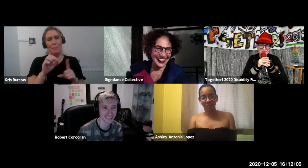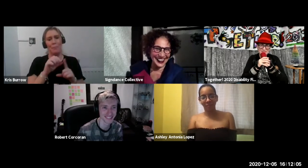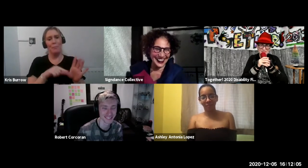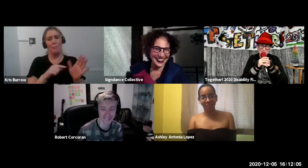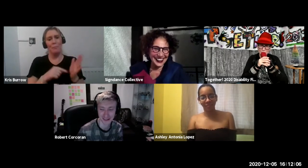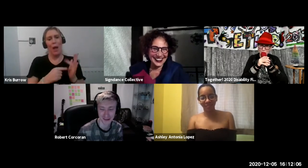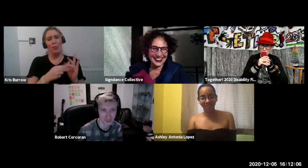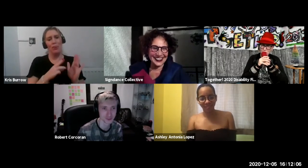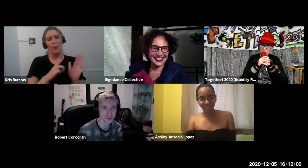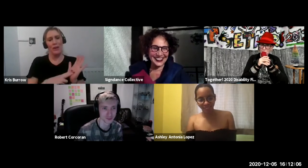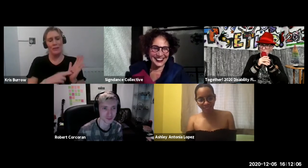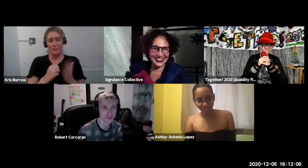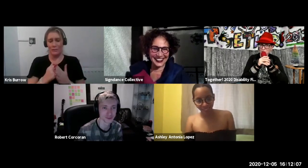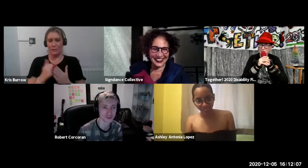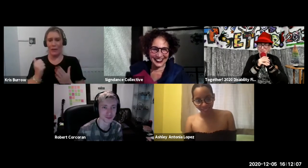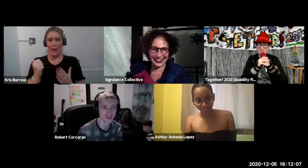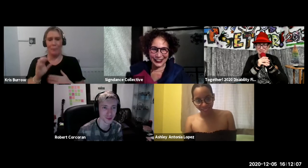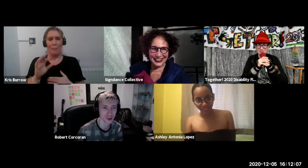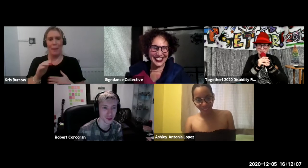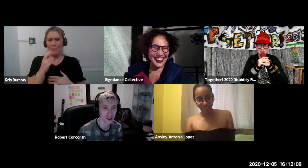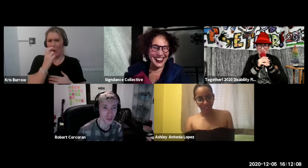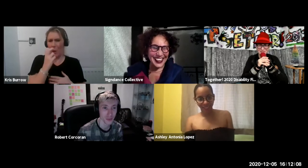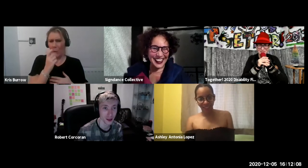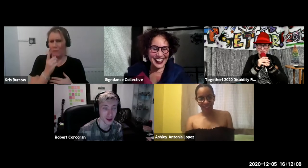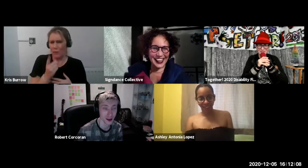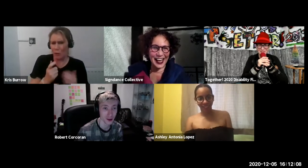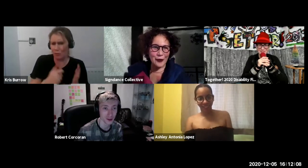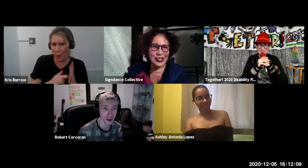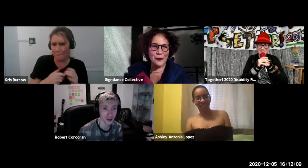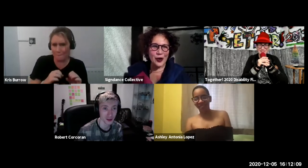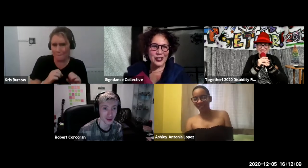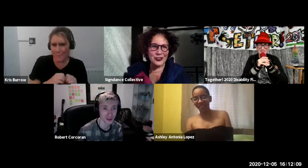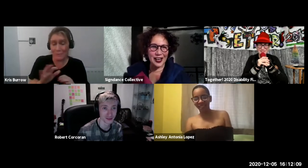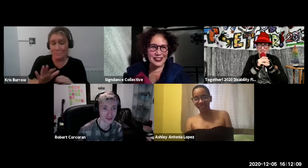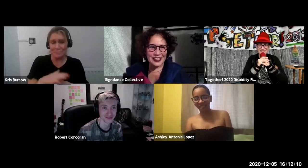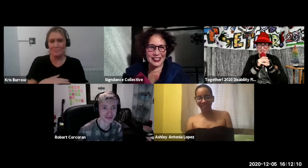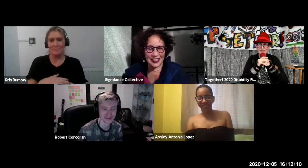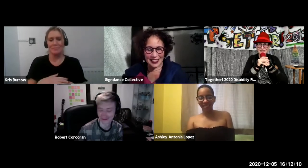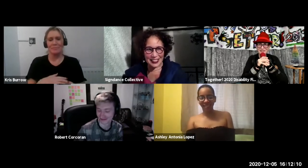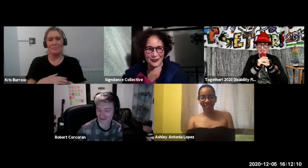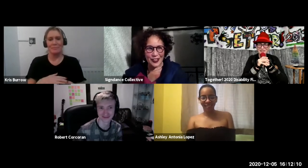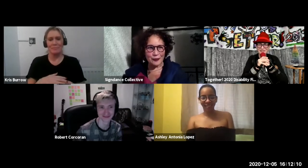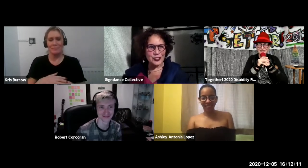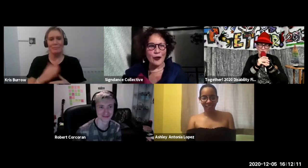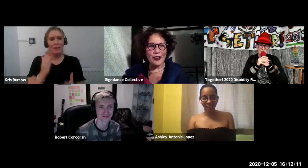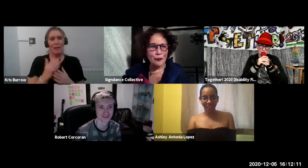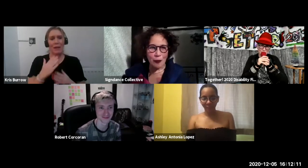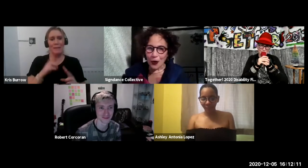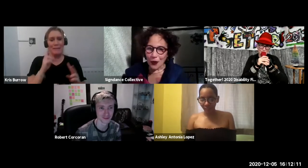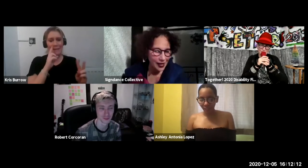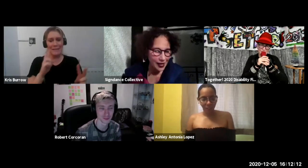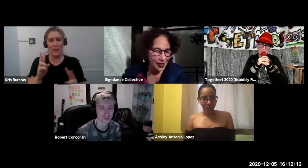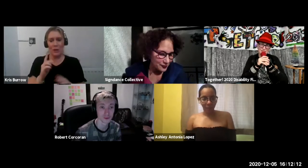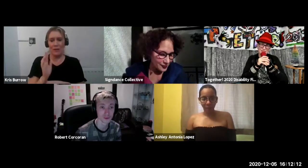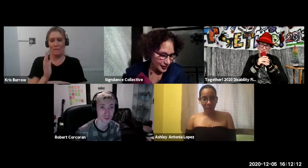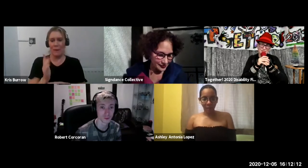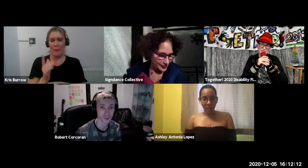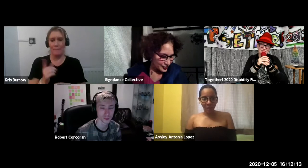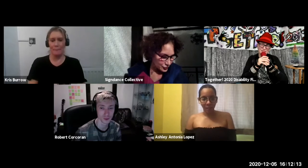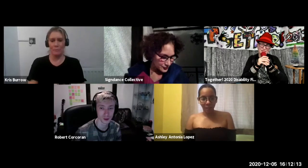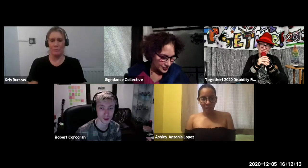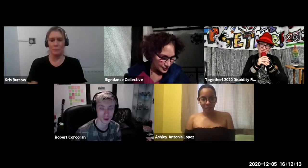Great. Probably too old for you. I really want you guys to see this film. Sorry, Rob, go ahead.